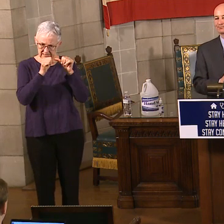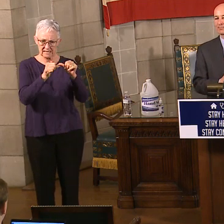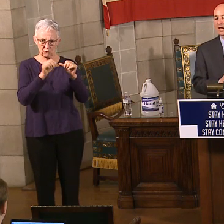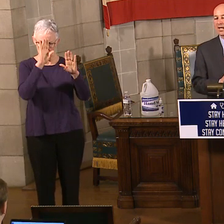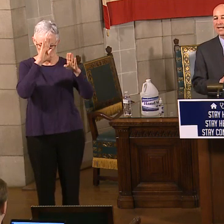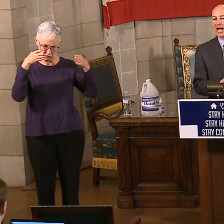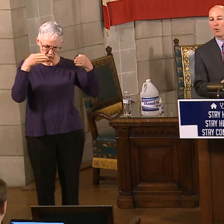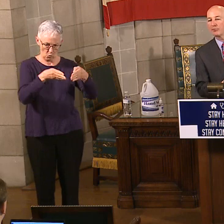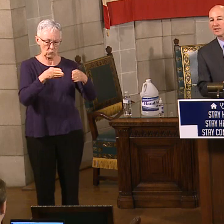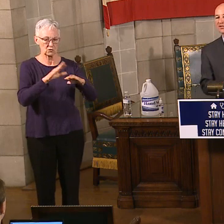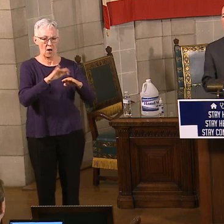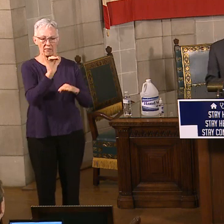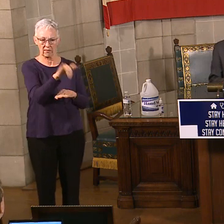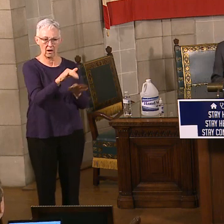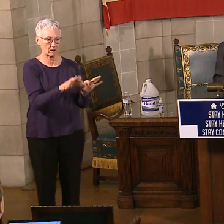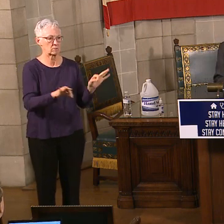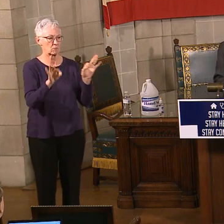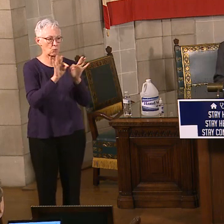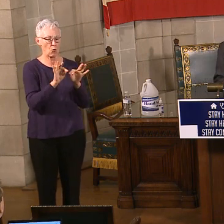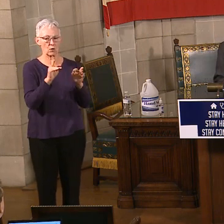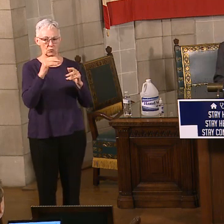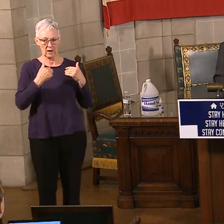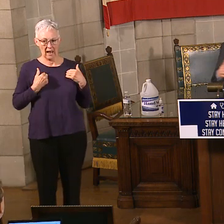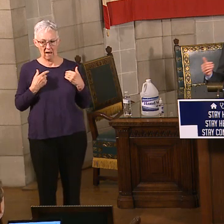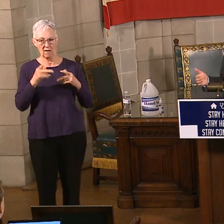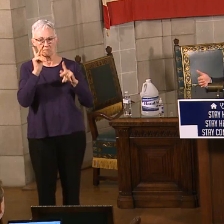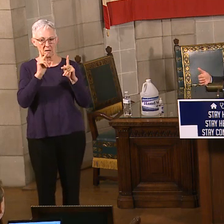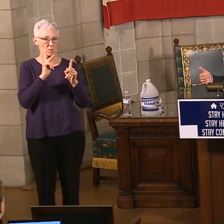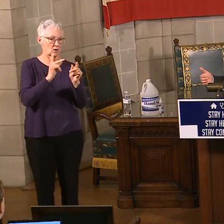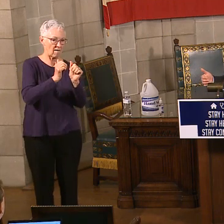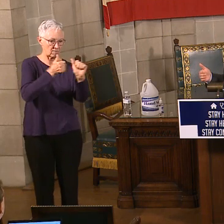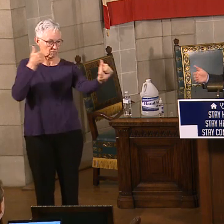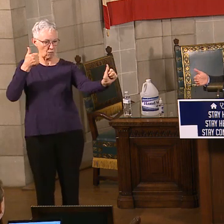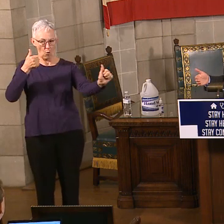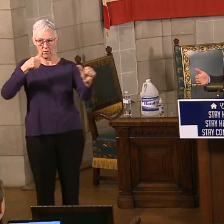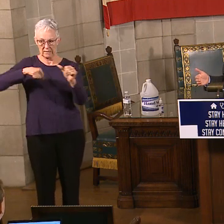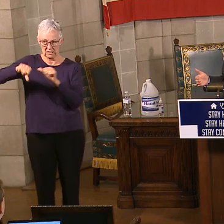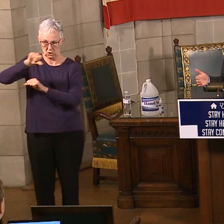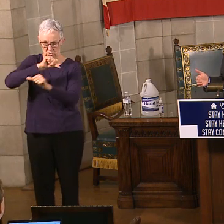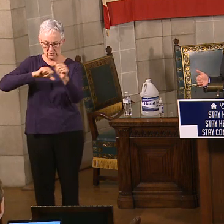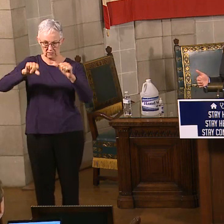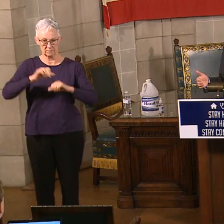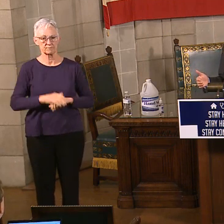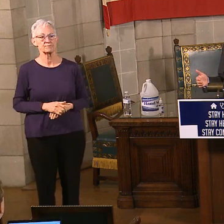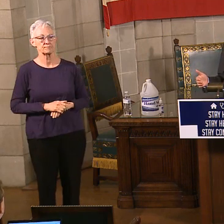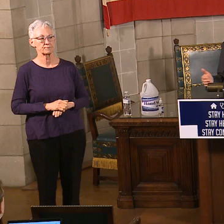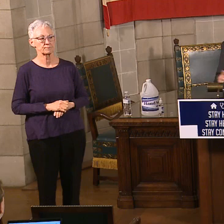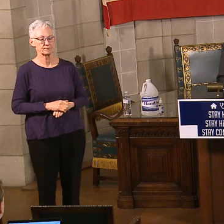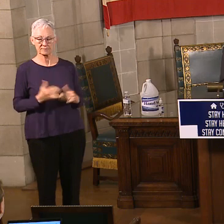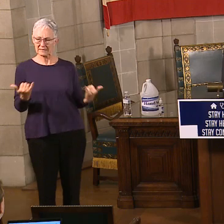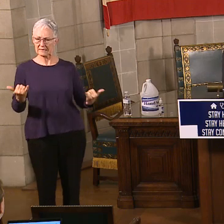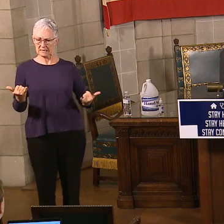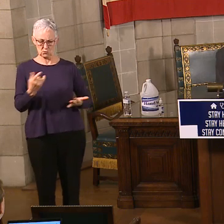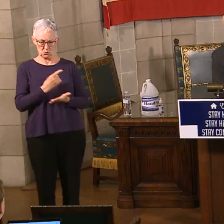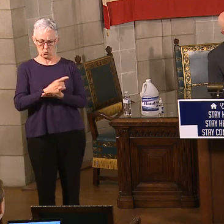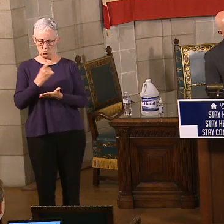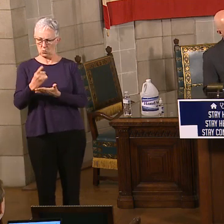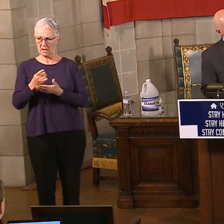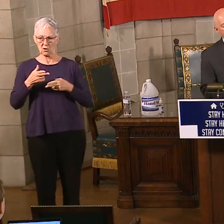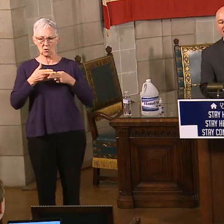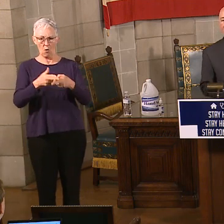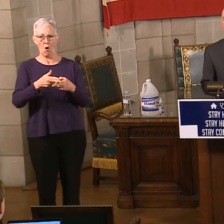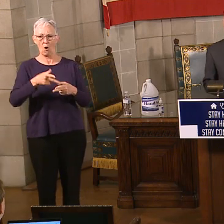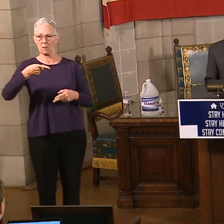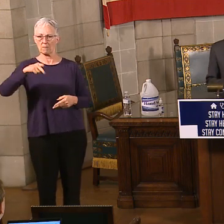interactions. Now, this is also Public Health Week, and we're going to talk a little bit about this in a little bit more detail here in a second. But it gets back to this point